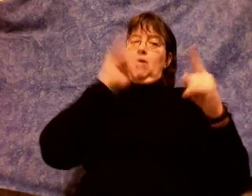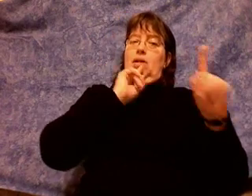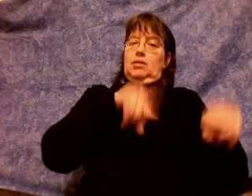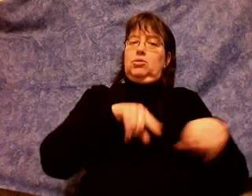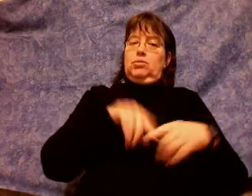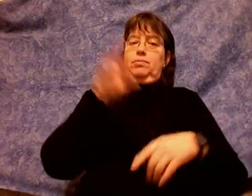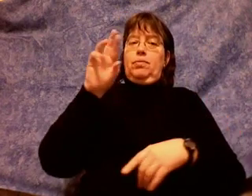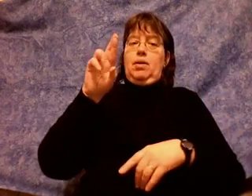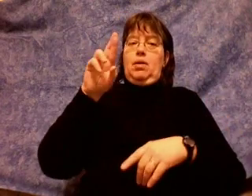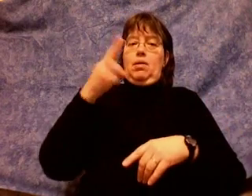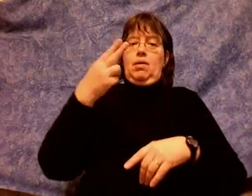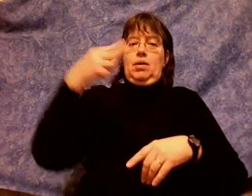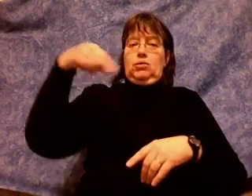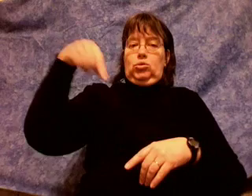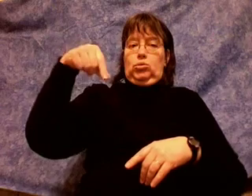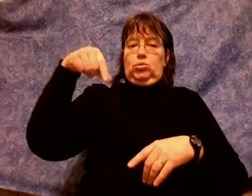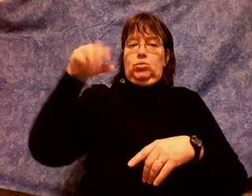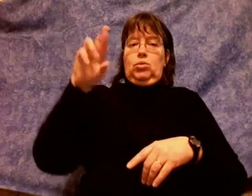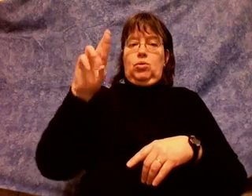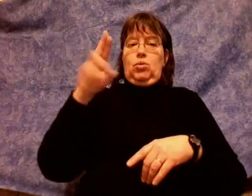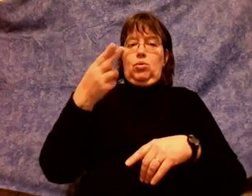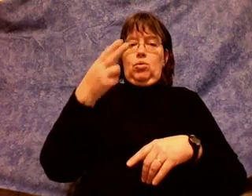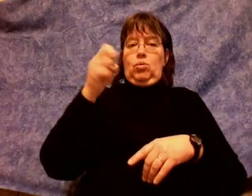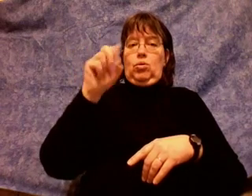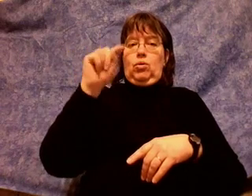myself. So I don't really expect you to answer. That's